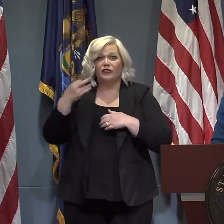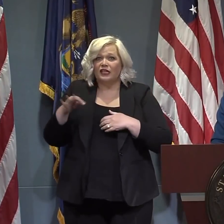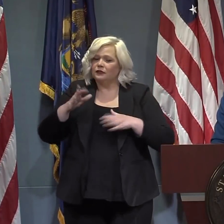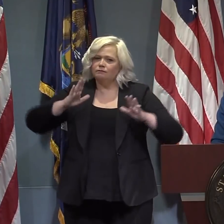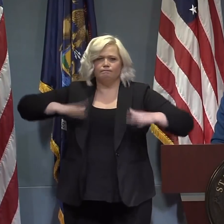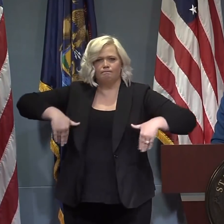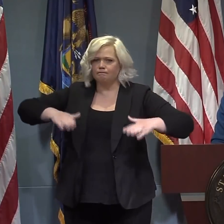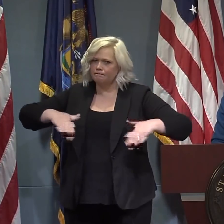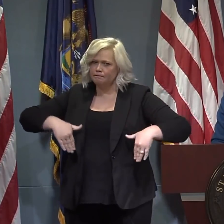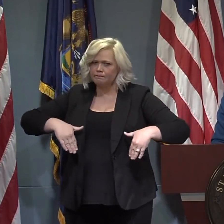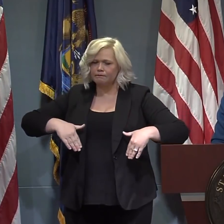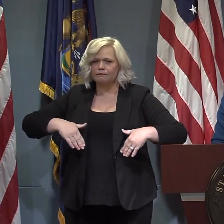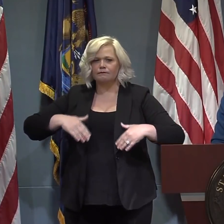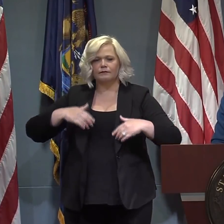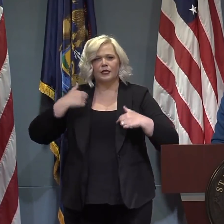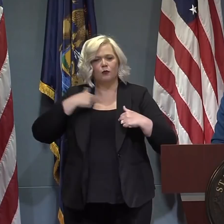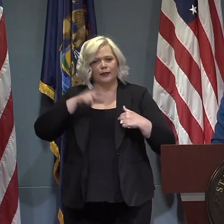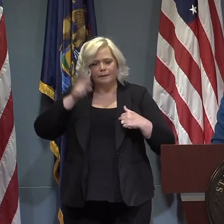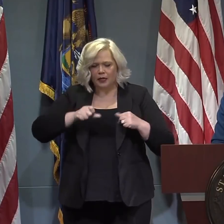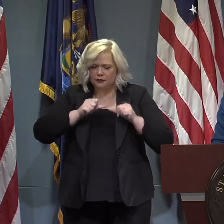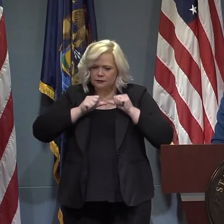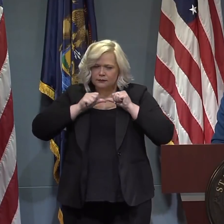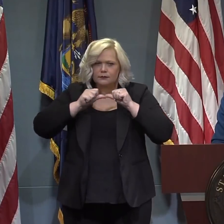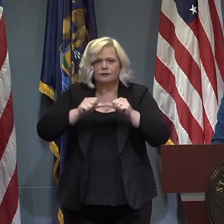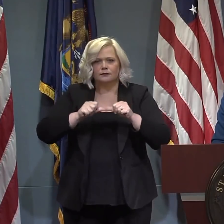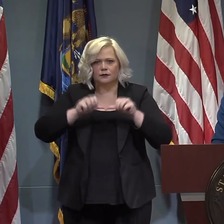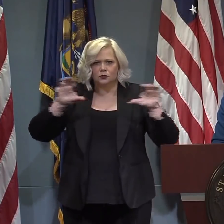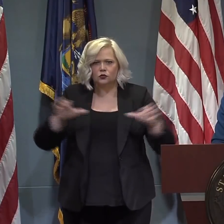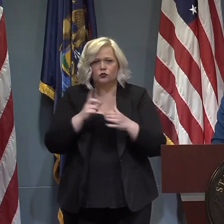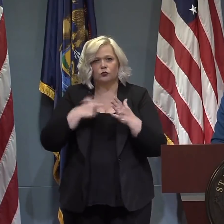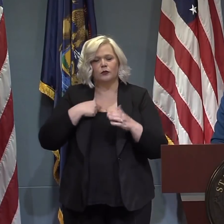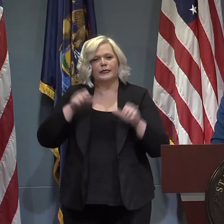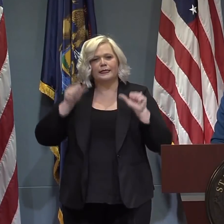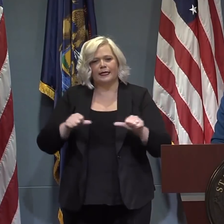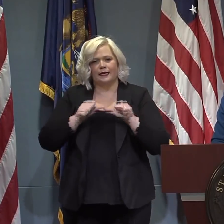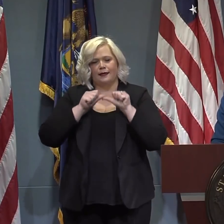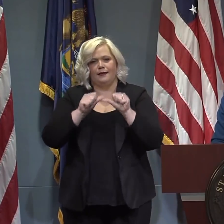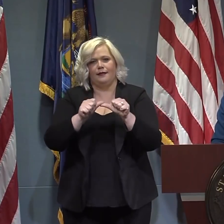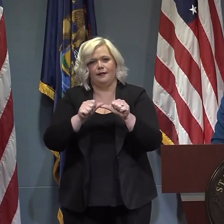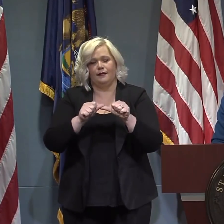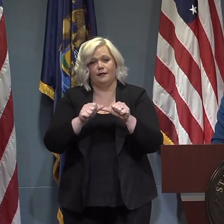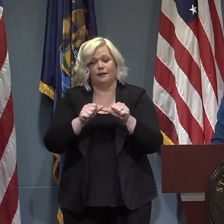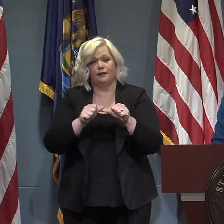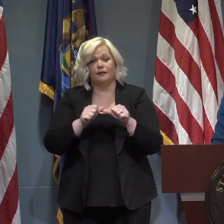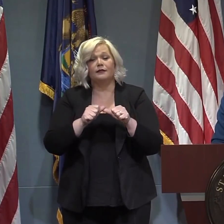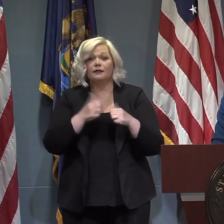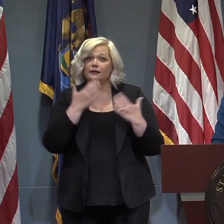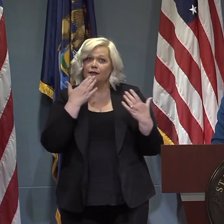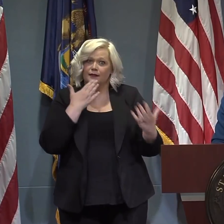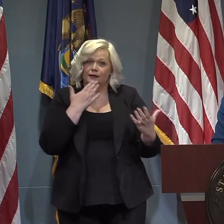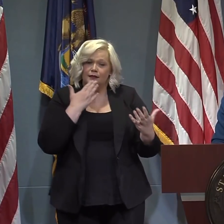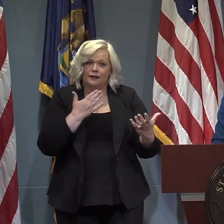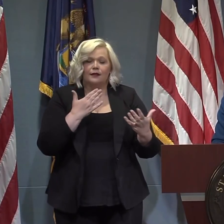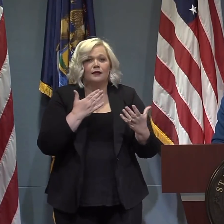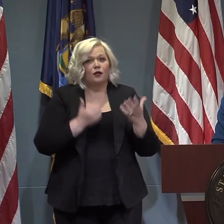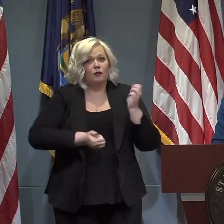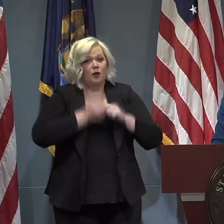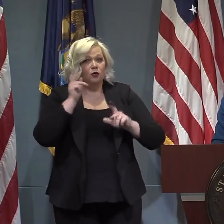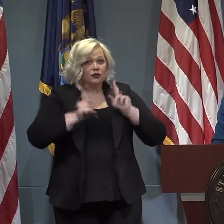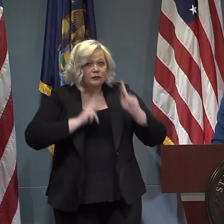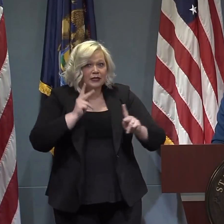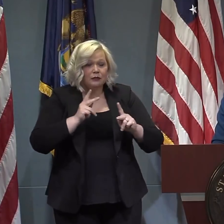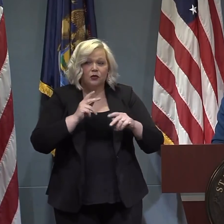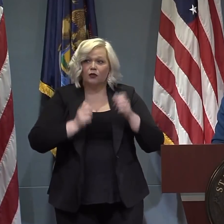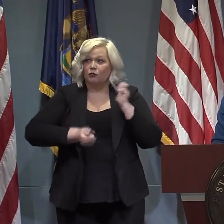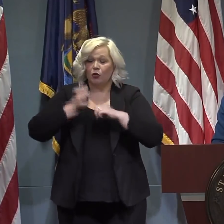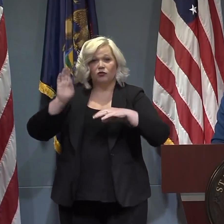It's our responsibility to all continue doing our part. Thankfully, the vast majority of people in our state and businesses